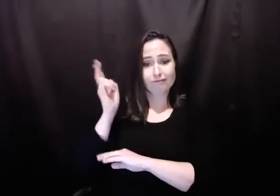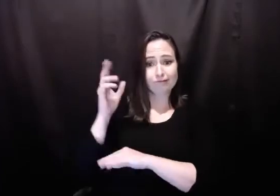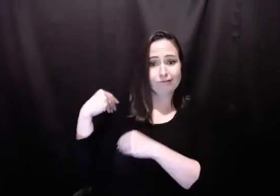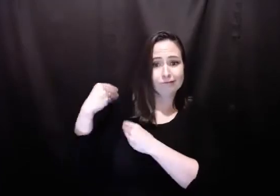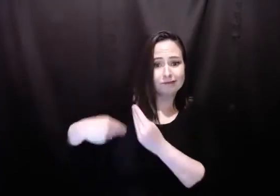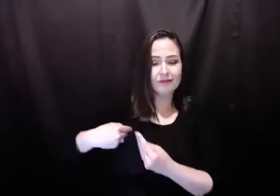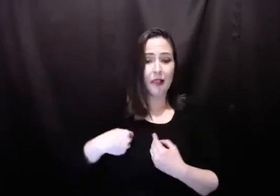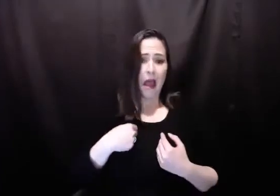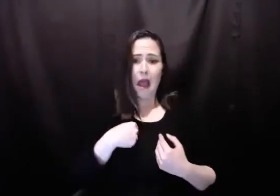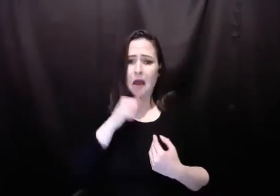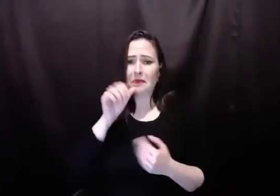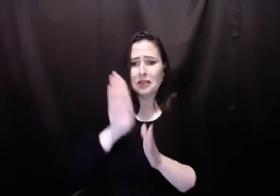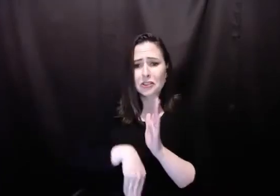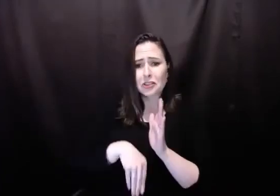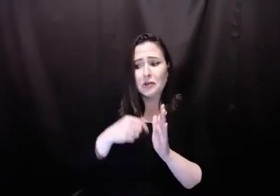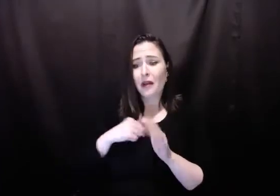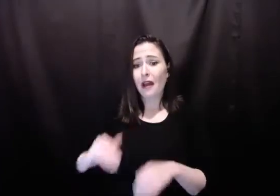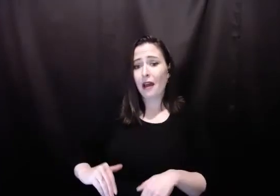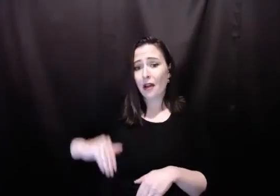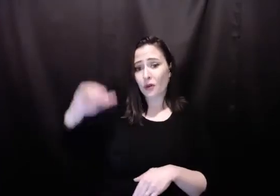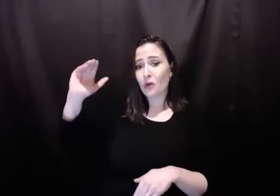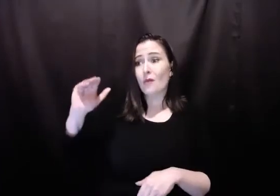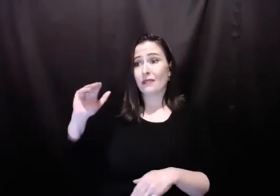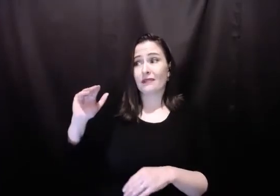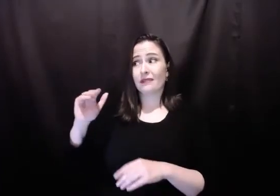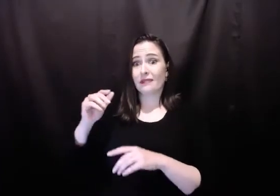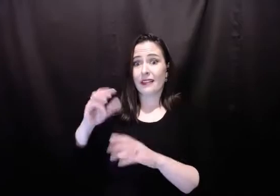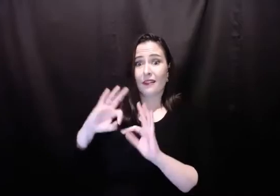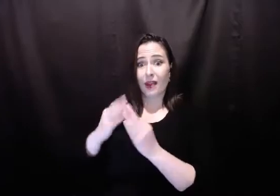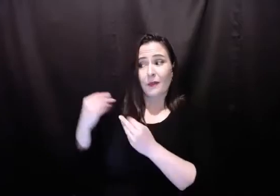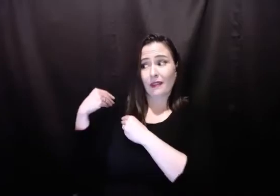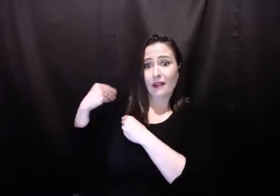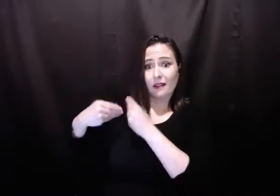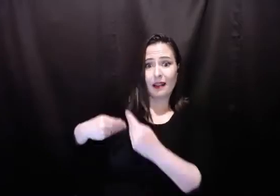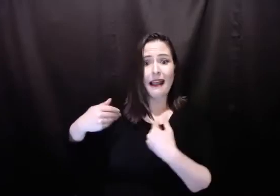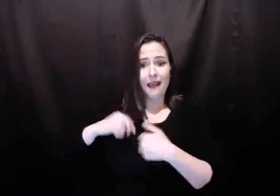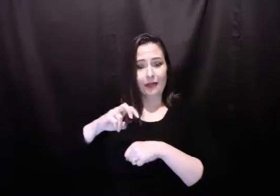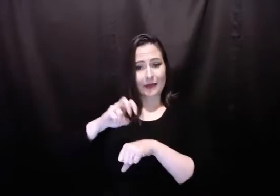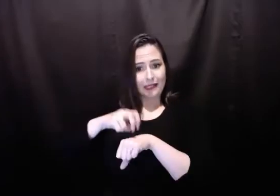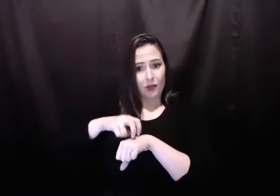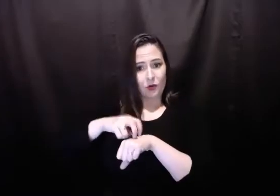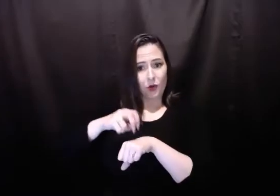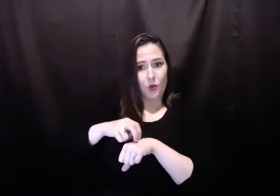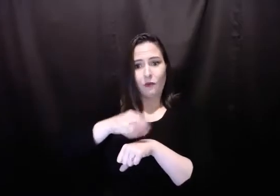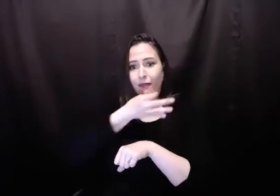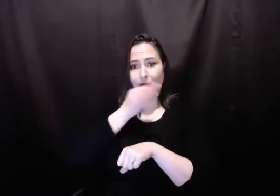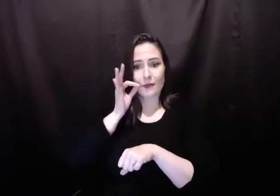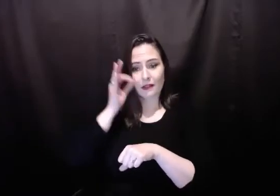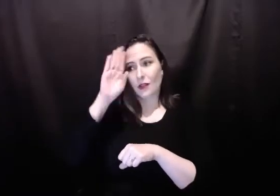week we're going to be eating out of a garbage can. I don't know where that came from, but my mother used to always say when I would be concerned about